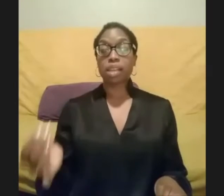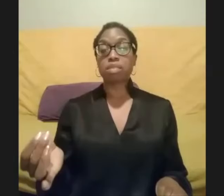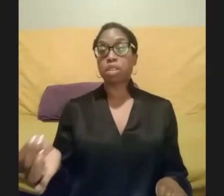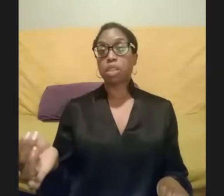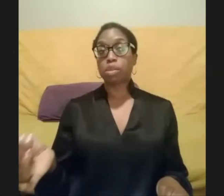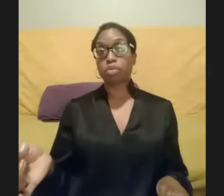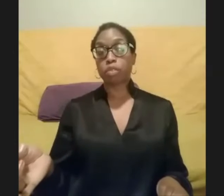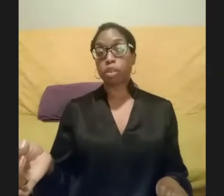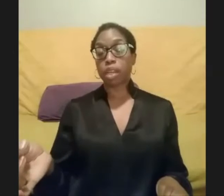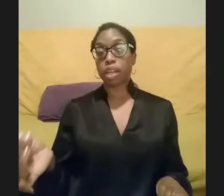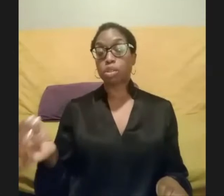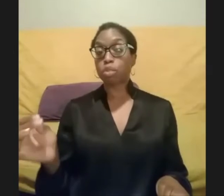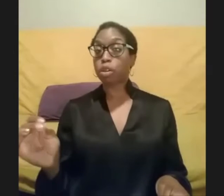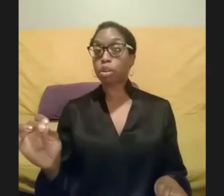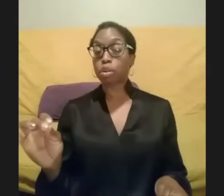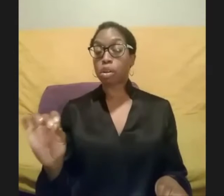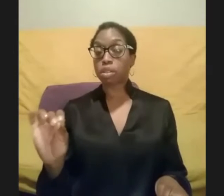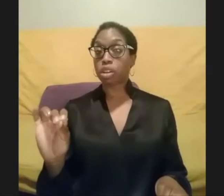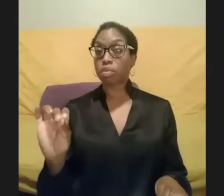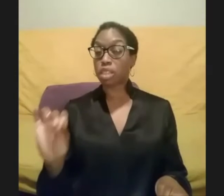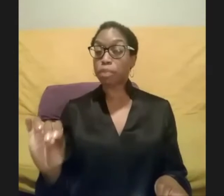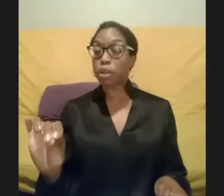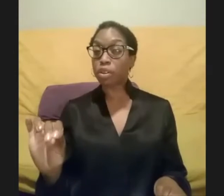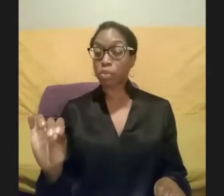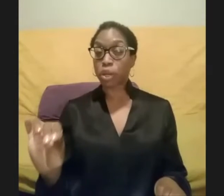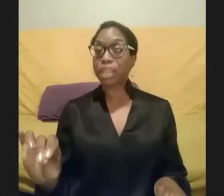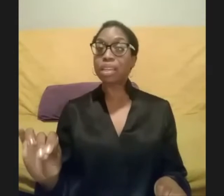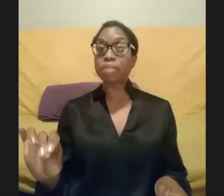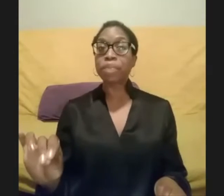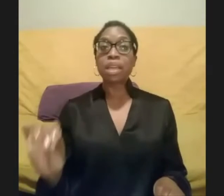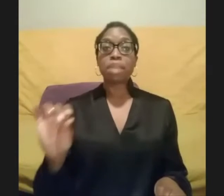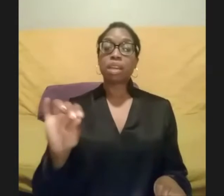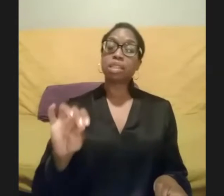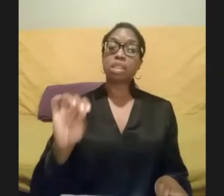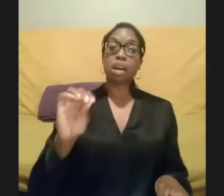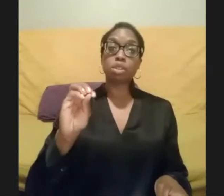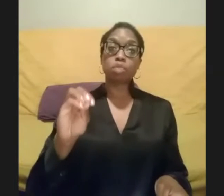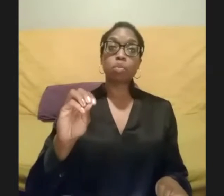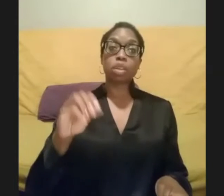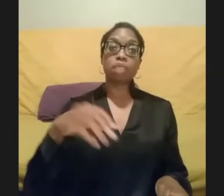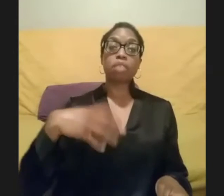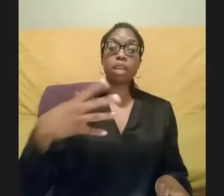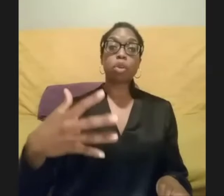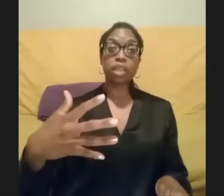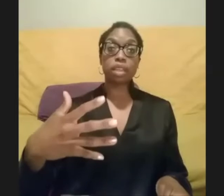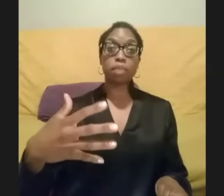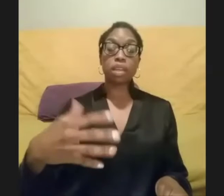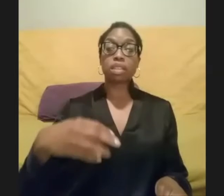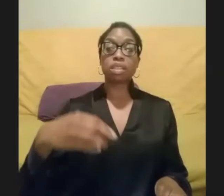sometimes be useful if you're looking at tumors that are deeper or more hidden, because a tumor will give off a lot more heat because they tend